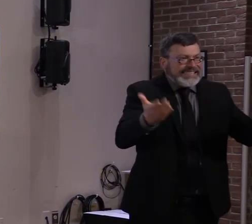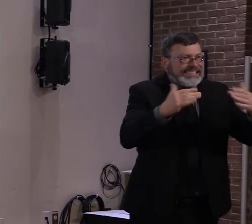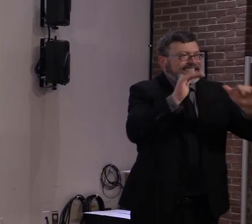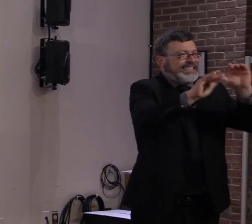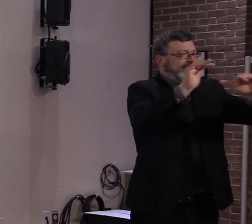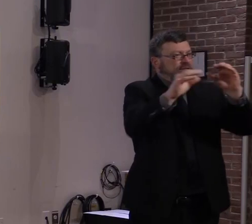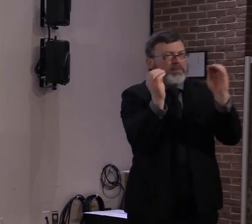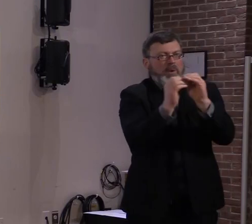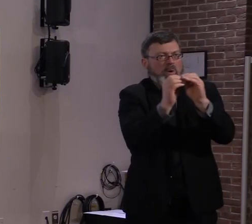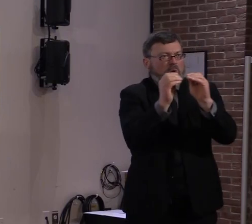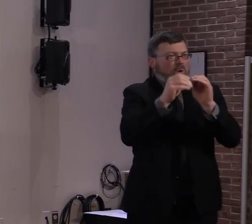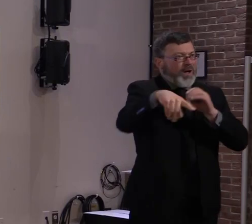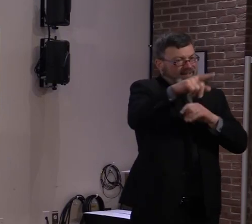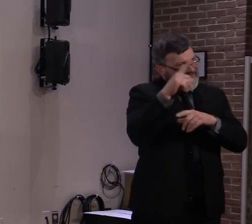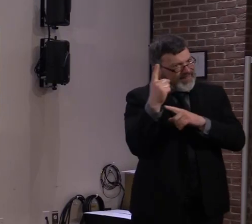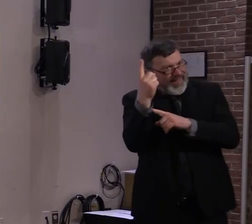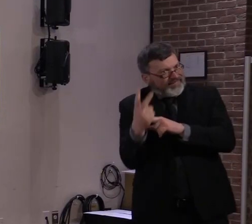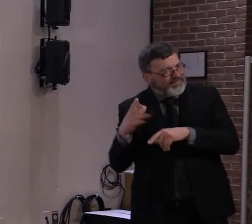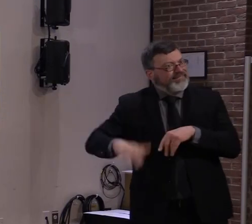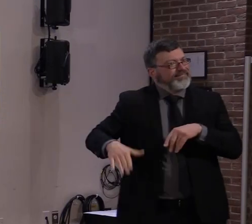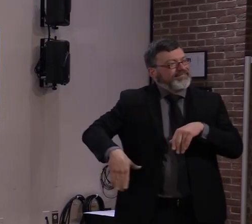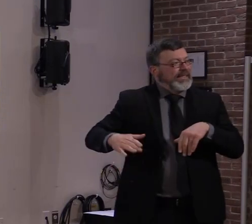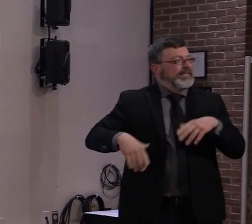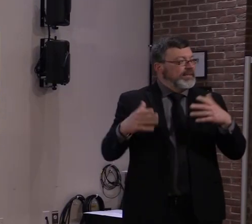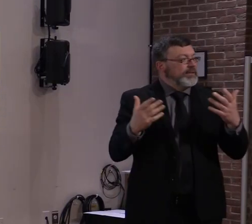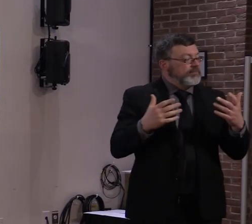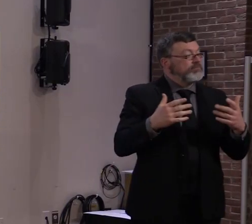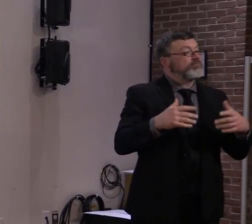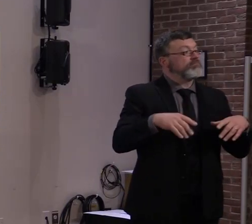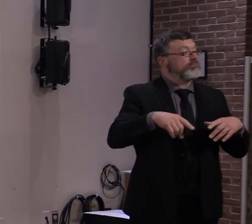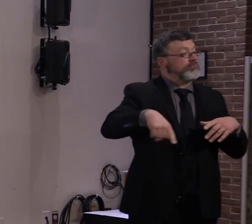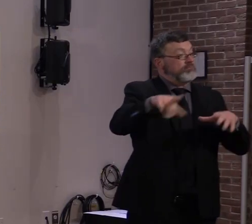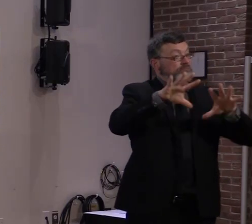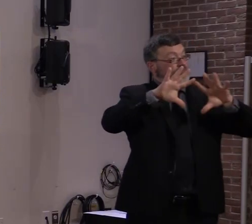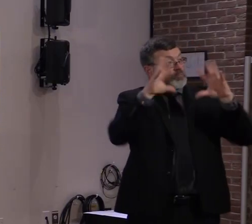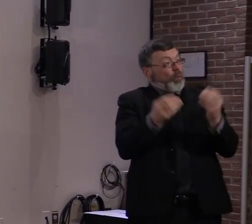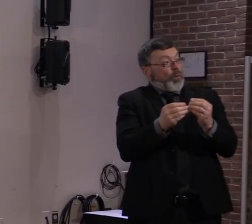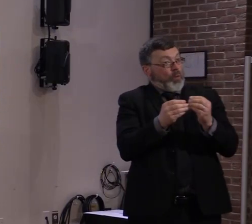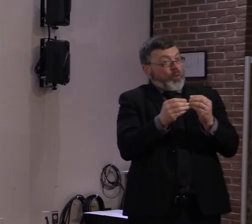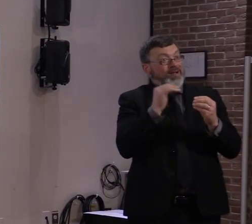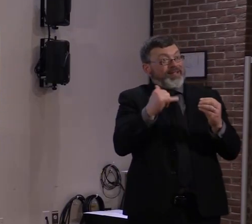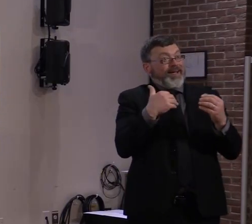appointment. In terms of our overall progress, as of this morning,